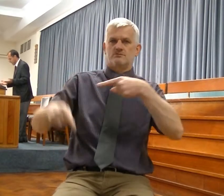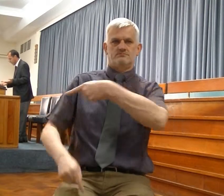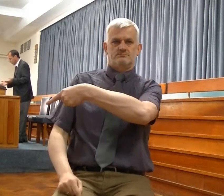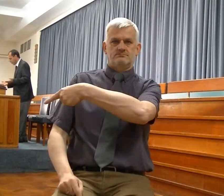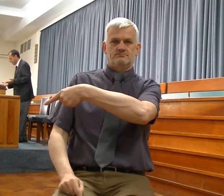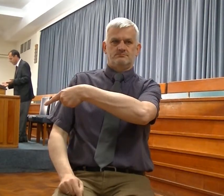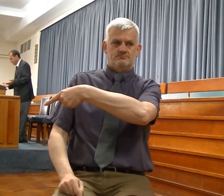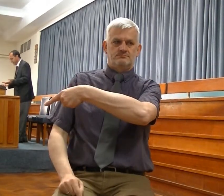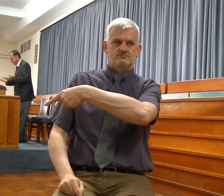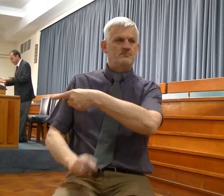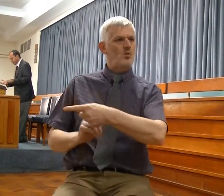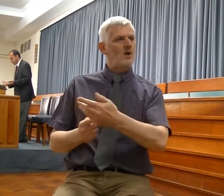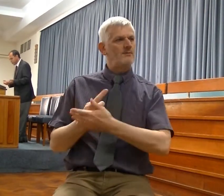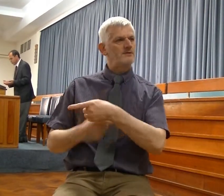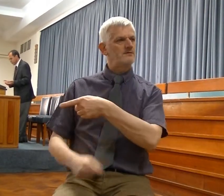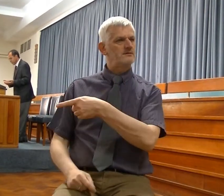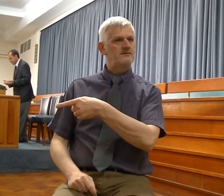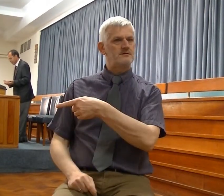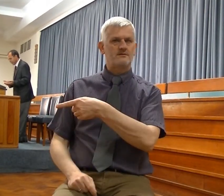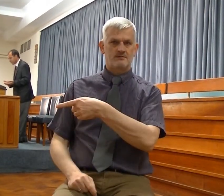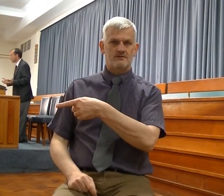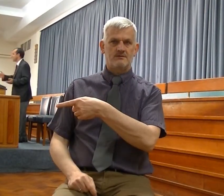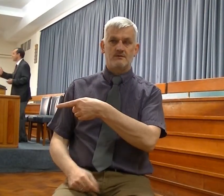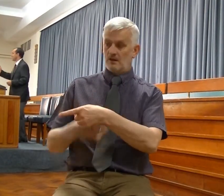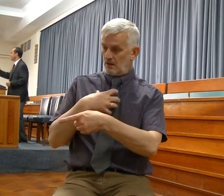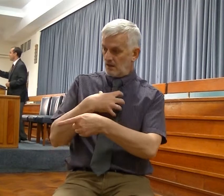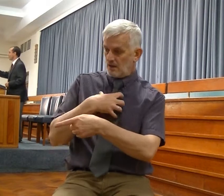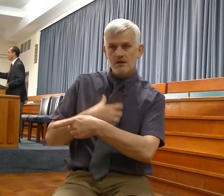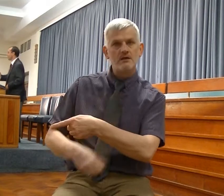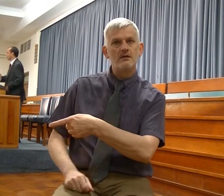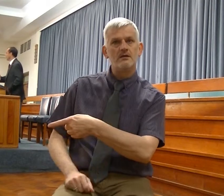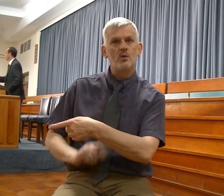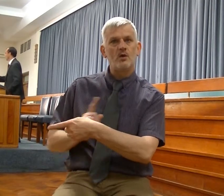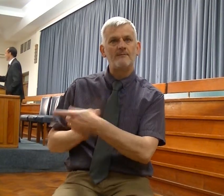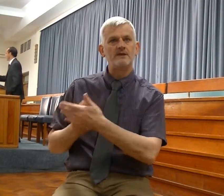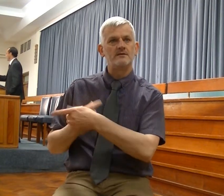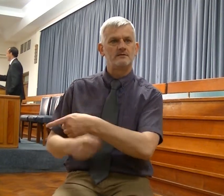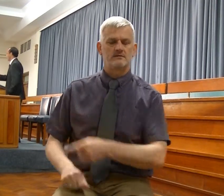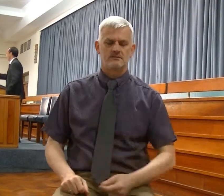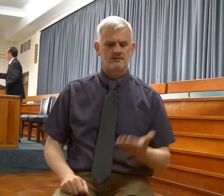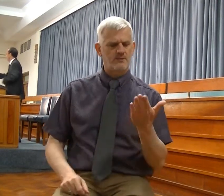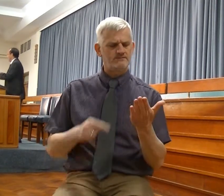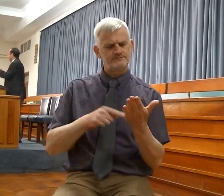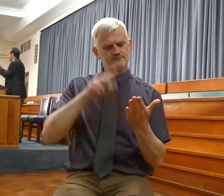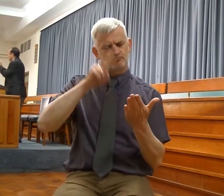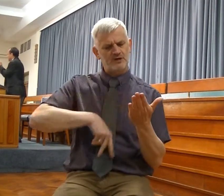and astonishing happened to him and happened to the, in the life of this man. That now, when you look at the